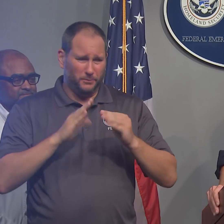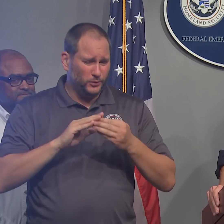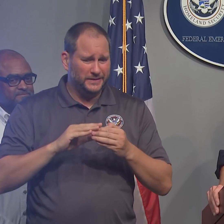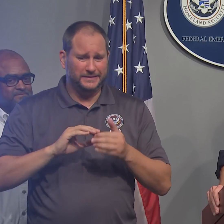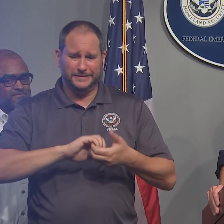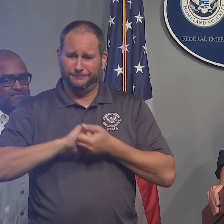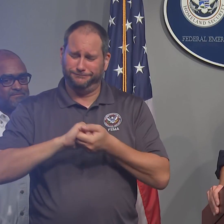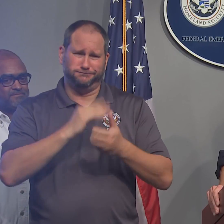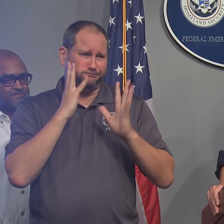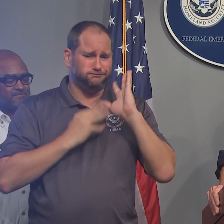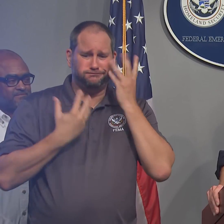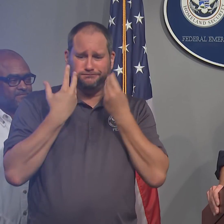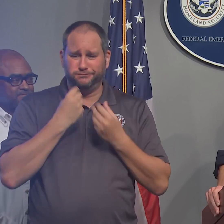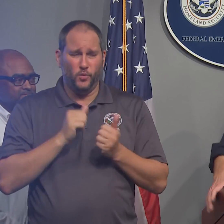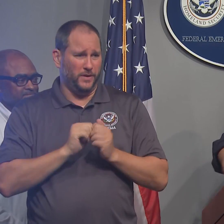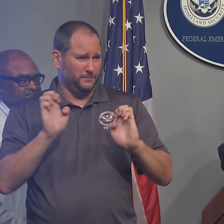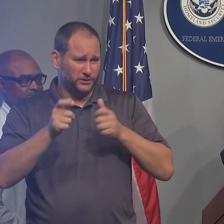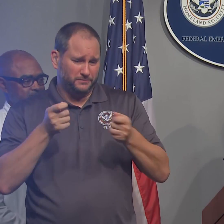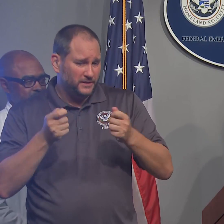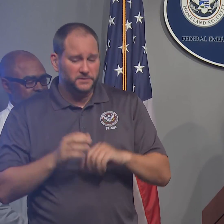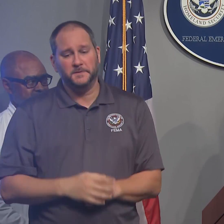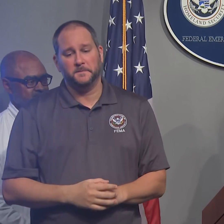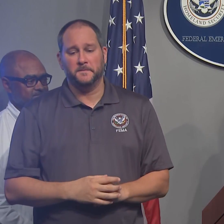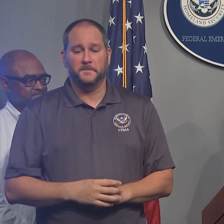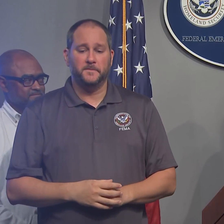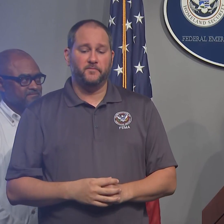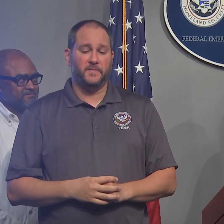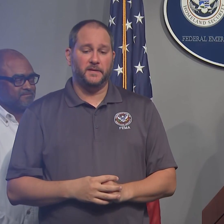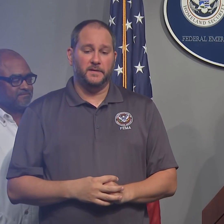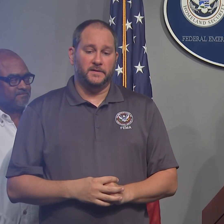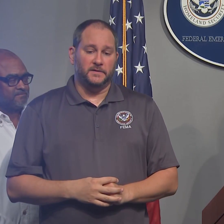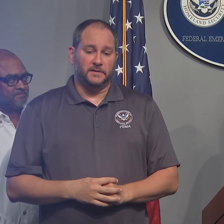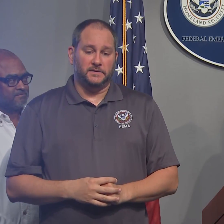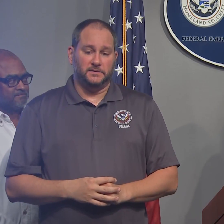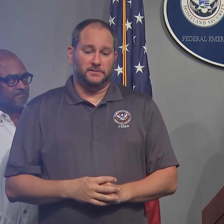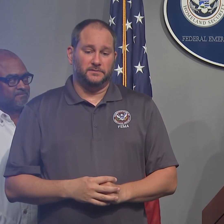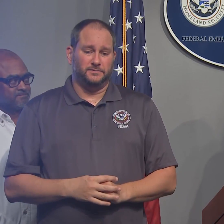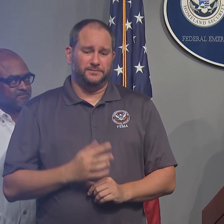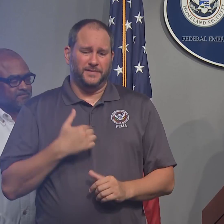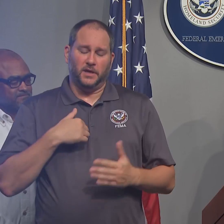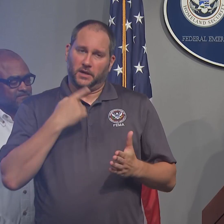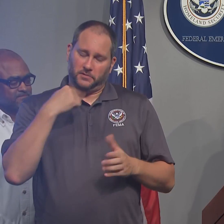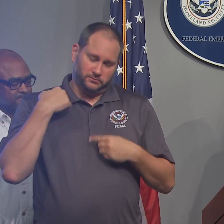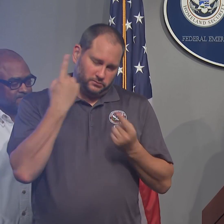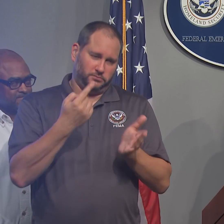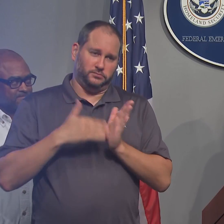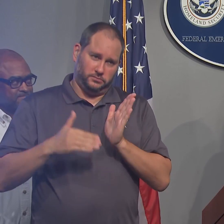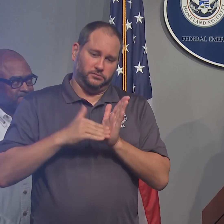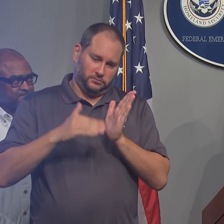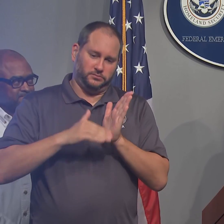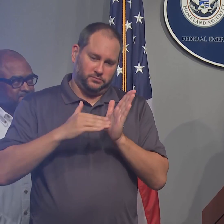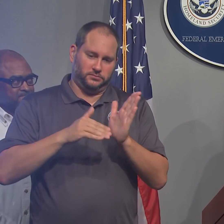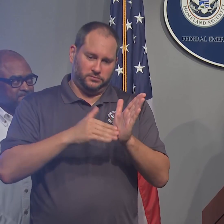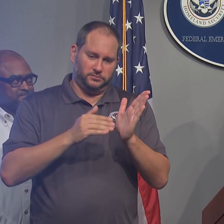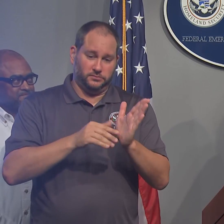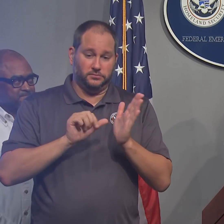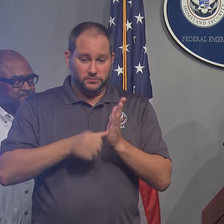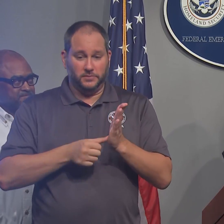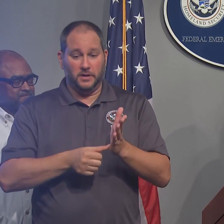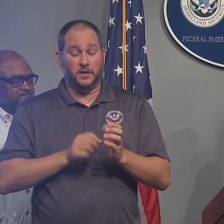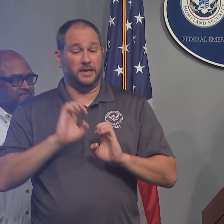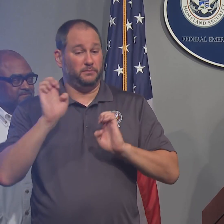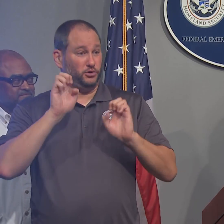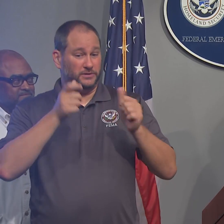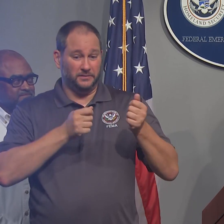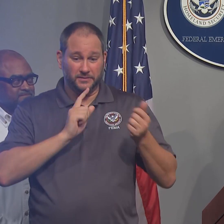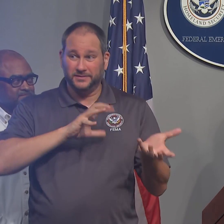well. And as I've been saying, you know, the successful emergency response and recovery, you can equate it to the